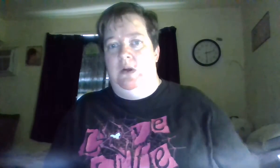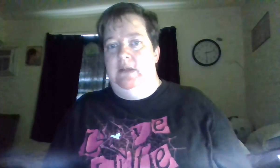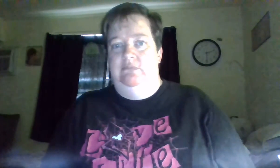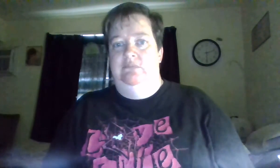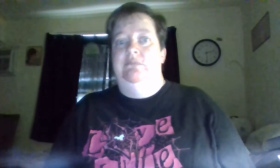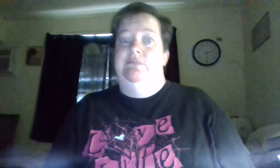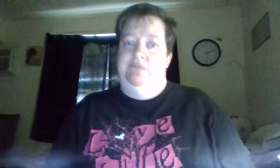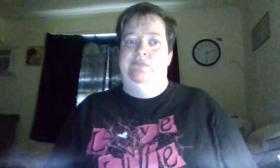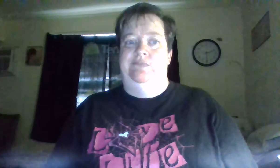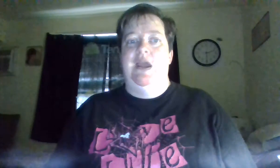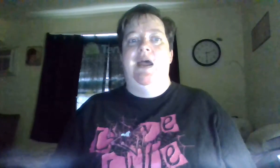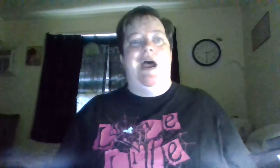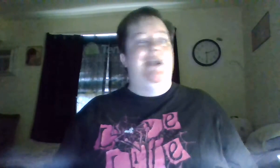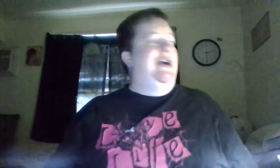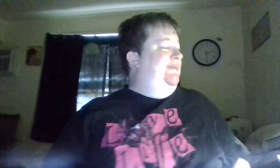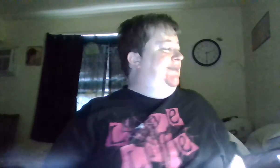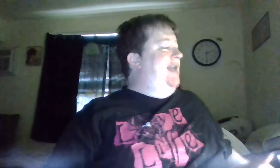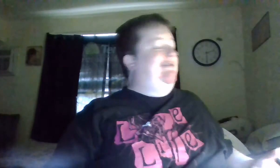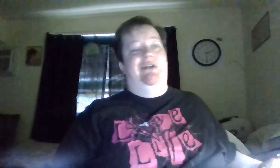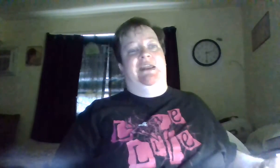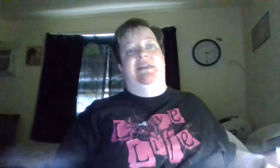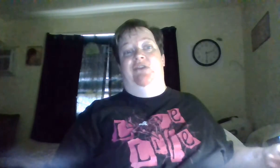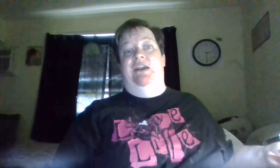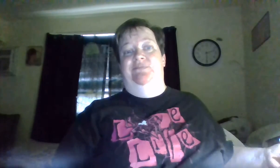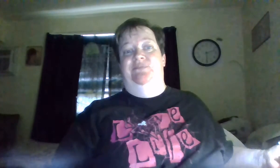want?" I know, kind of a funny thing, right?